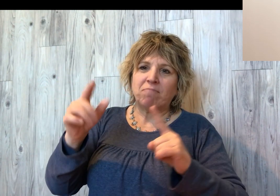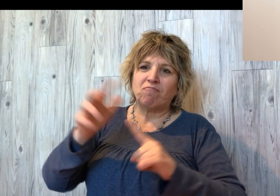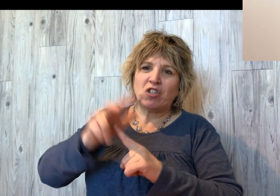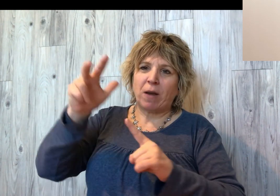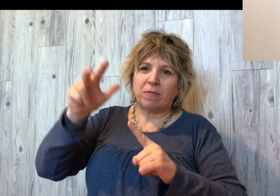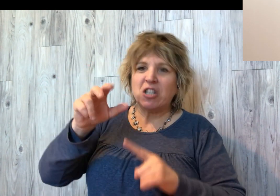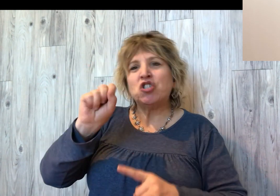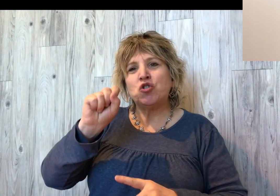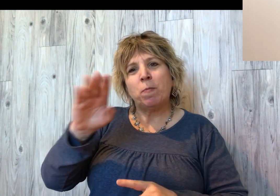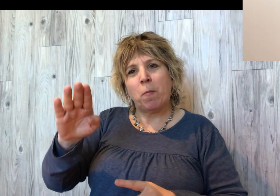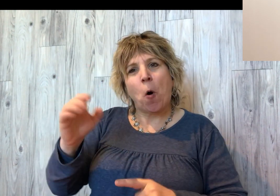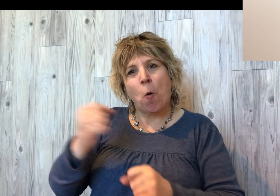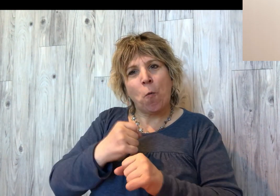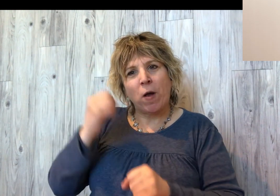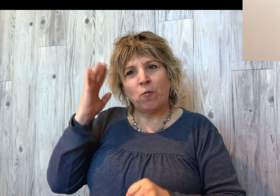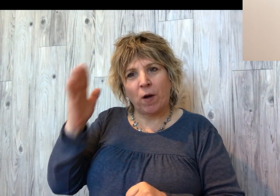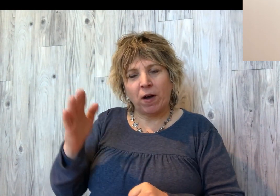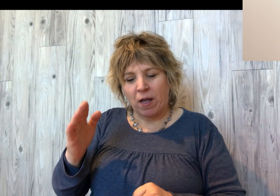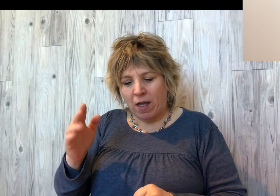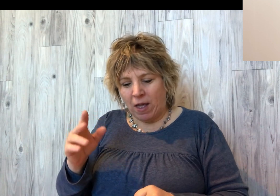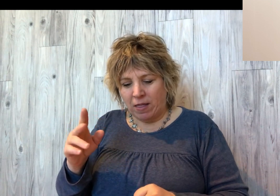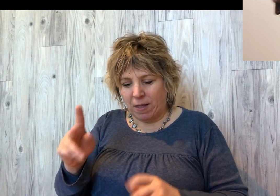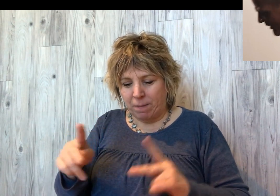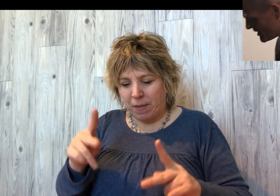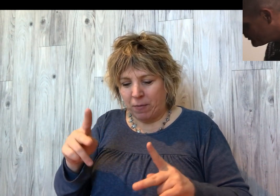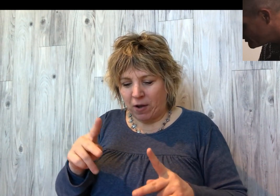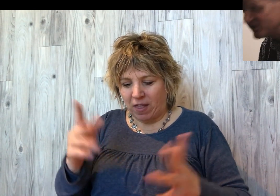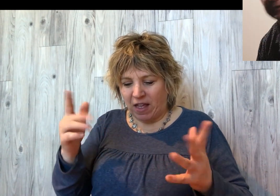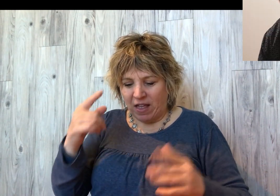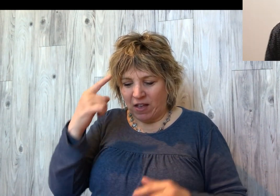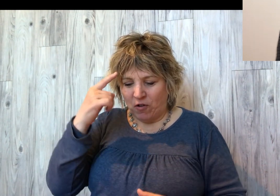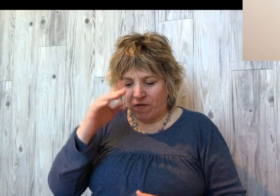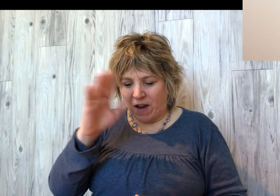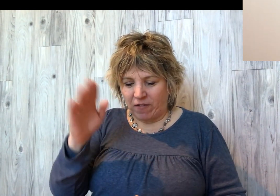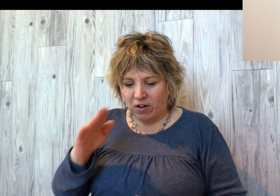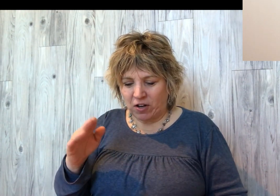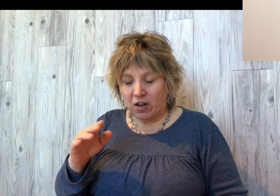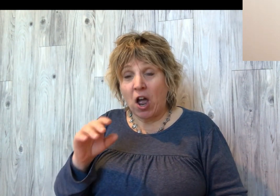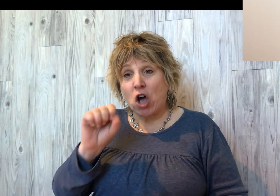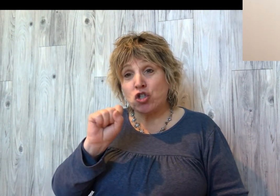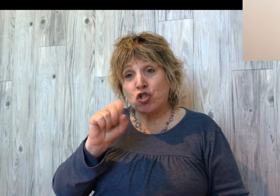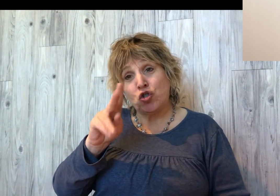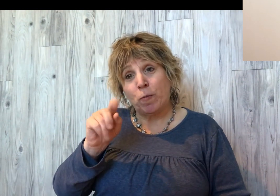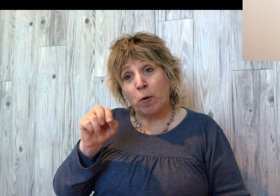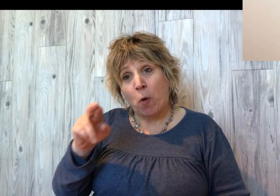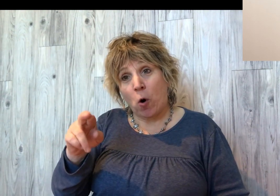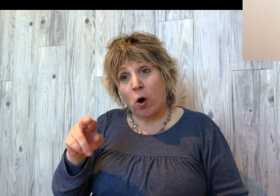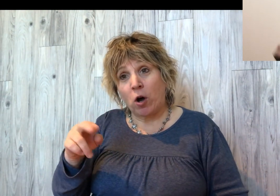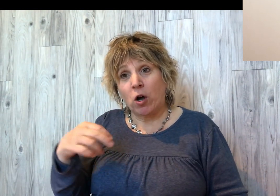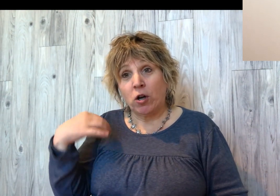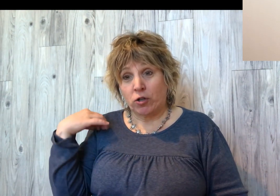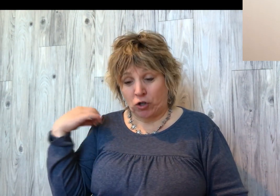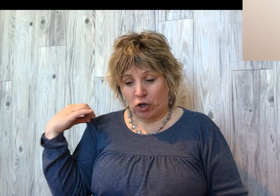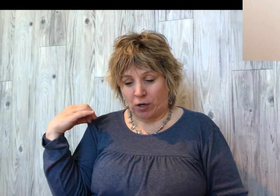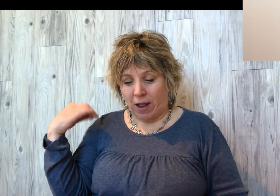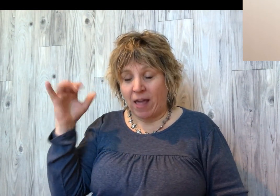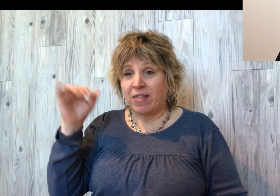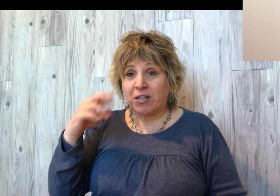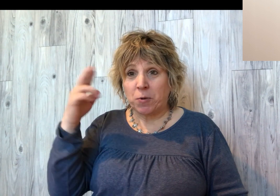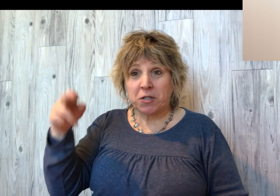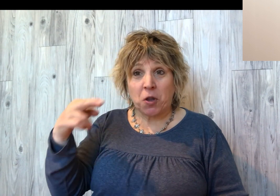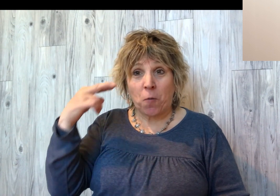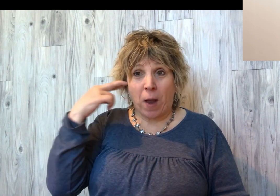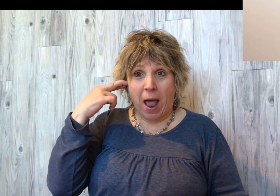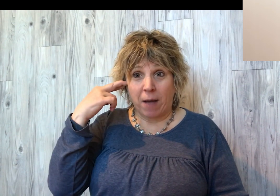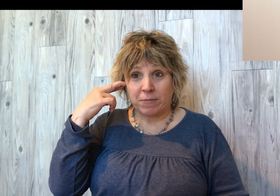gonna win a Super Bowl. That's how you're gonna be wise. And for those of you Cardinal fans out there and Detroit Lions fans who've never seen a Super Bowl jersey, this was the Rams